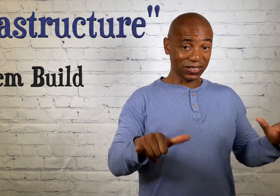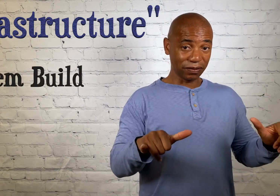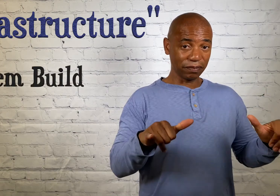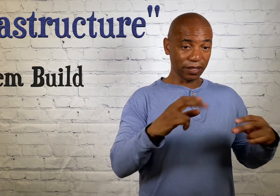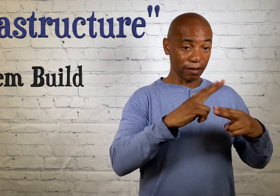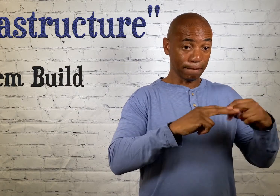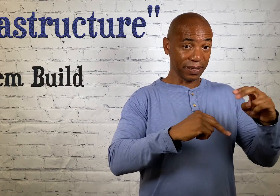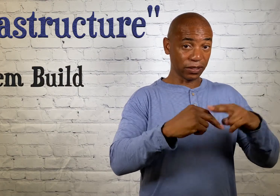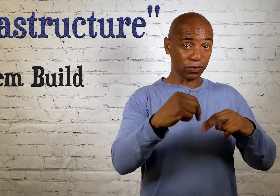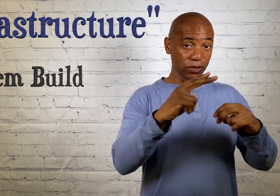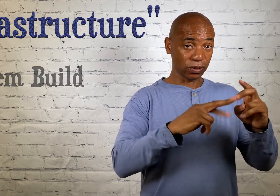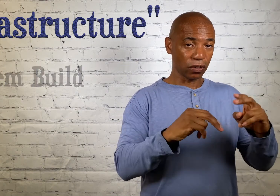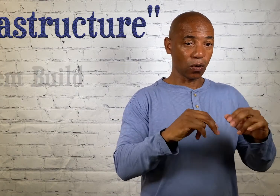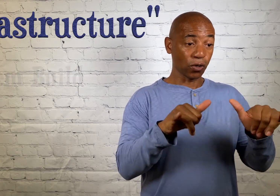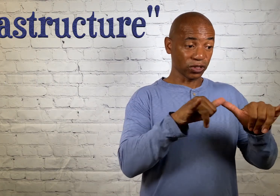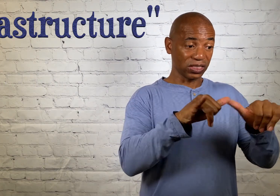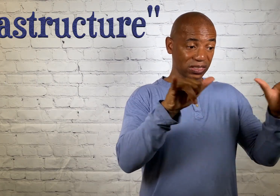system build or system